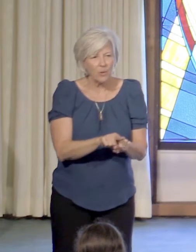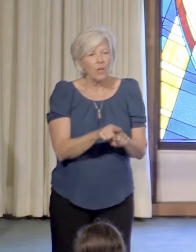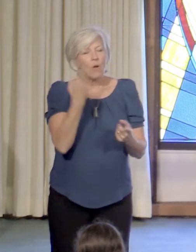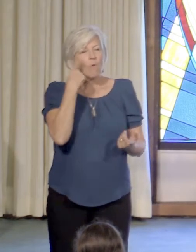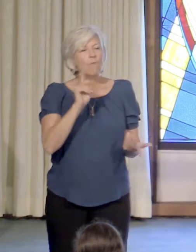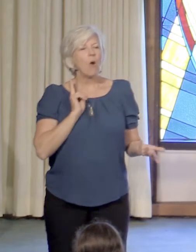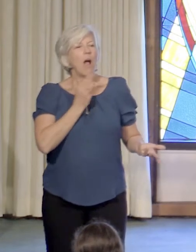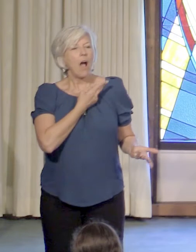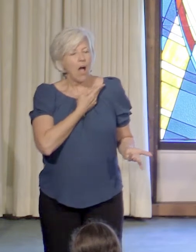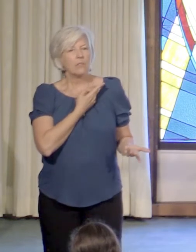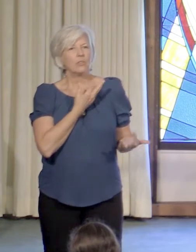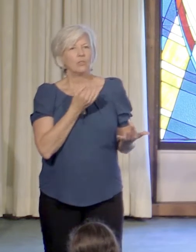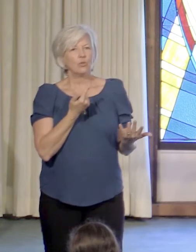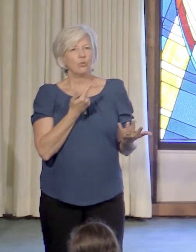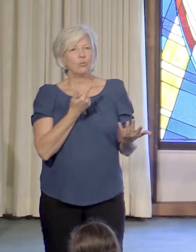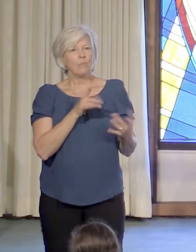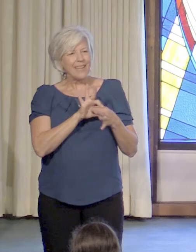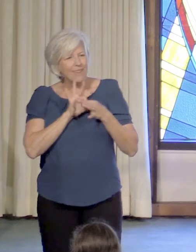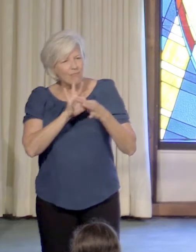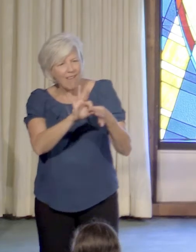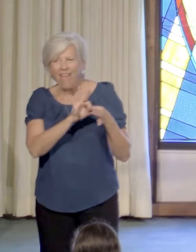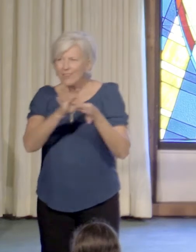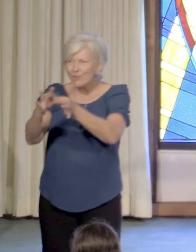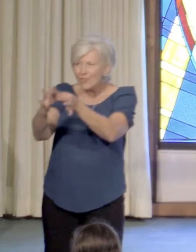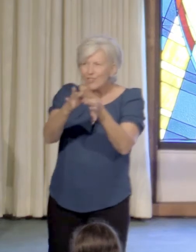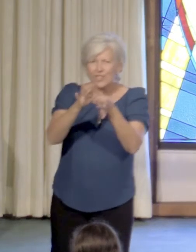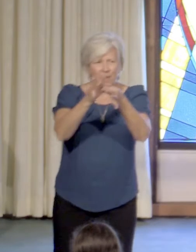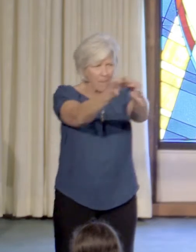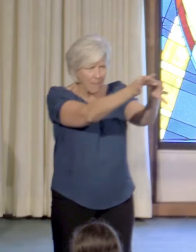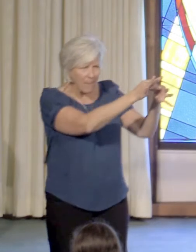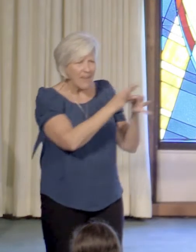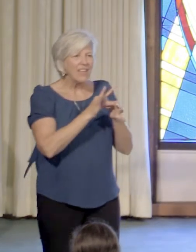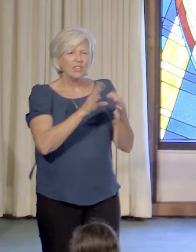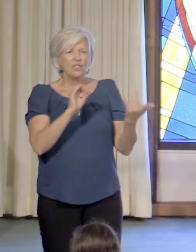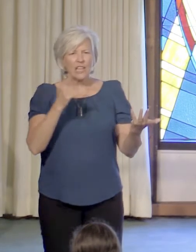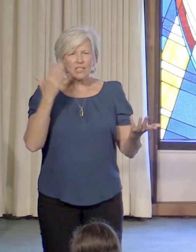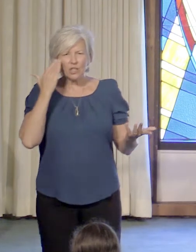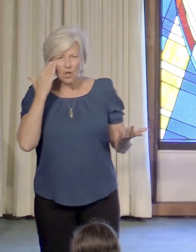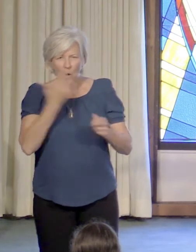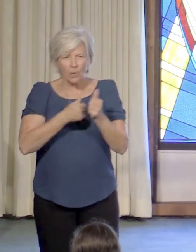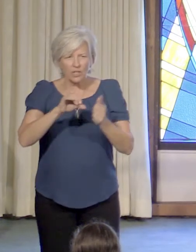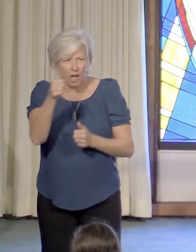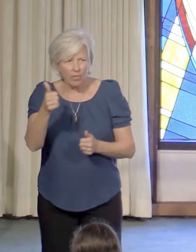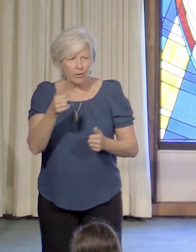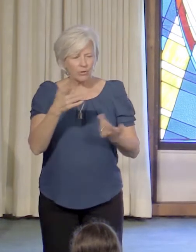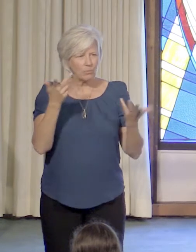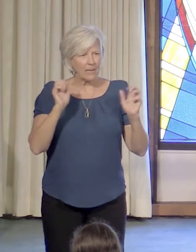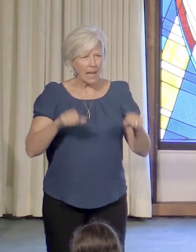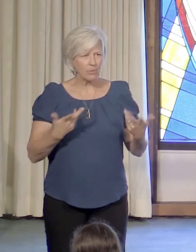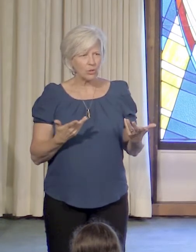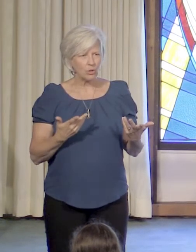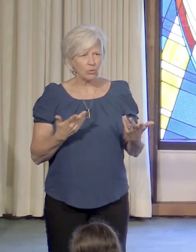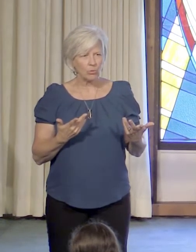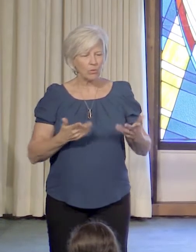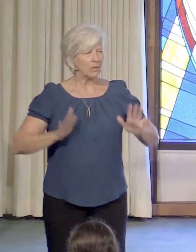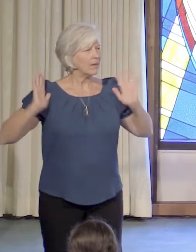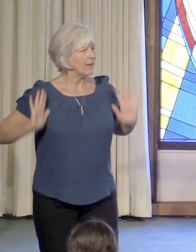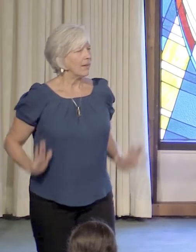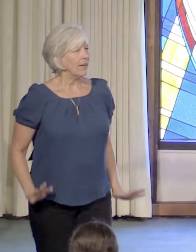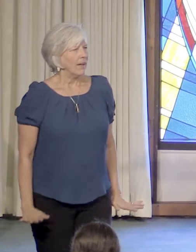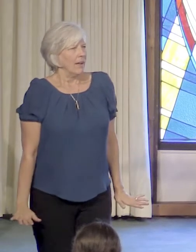to be in relationship with one another, to get to know one another, to be able to drop our guards, to take off